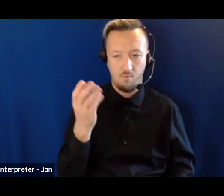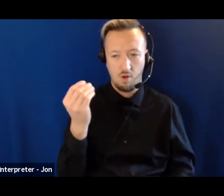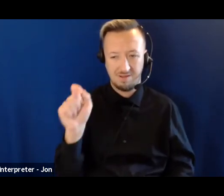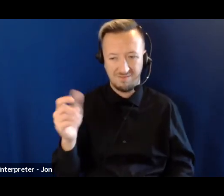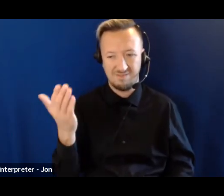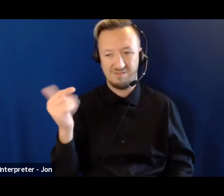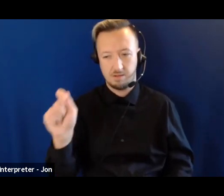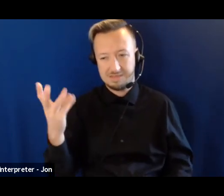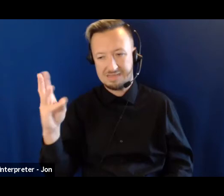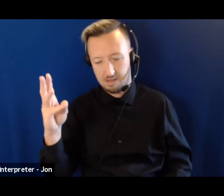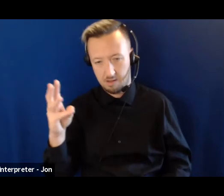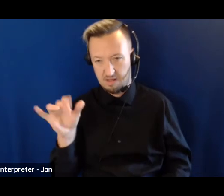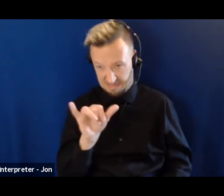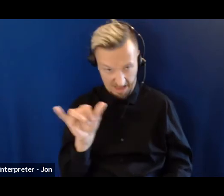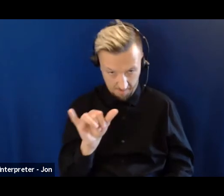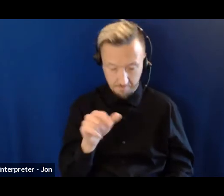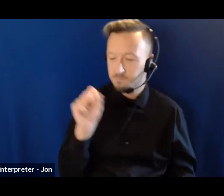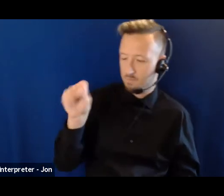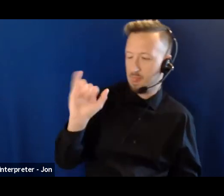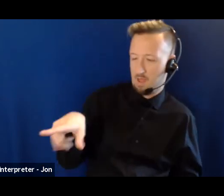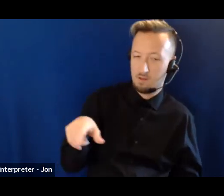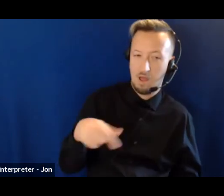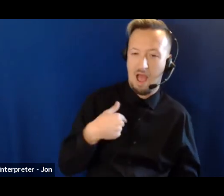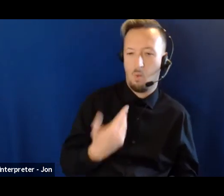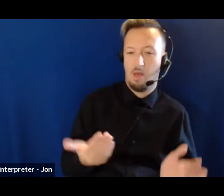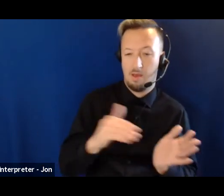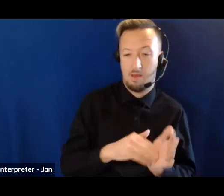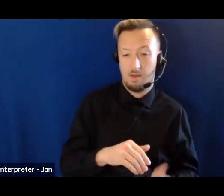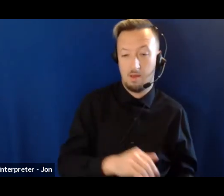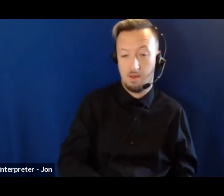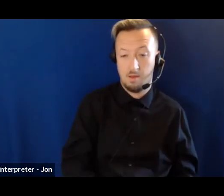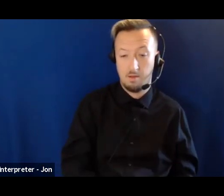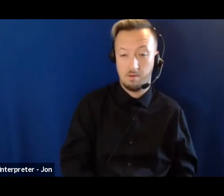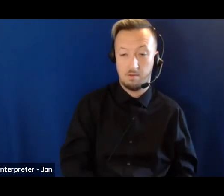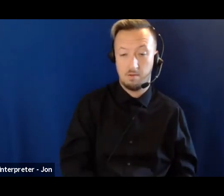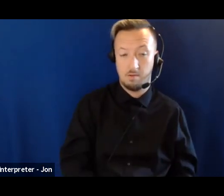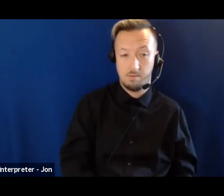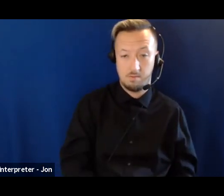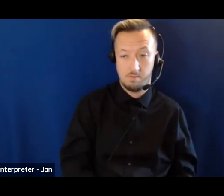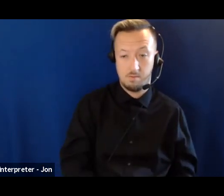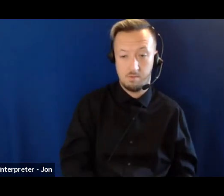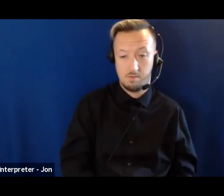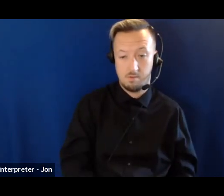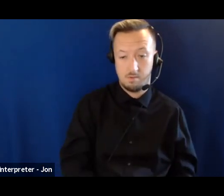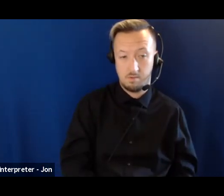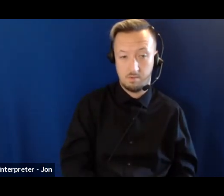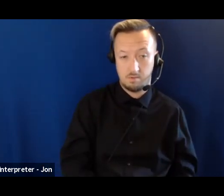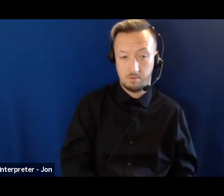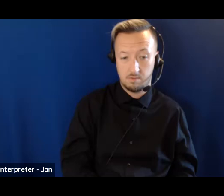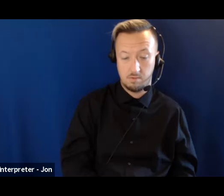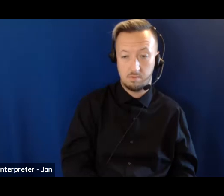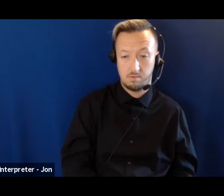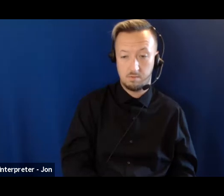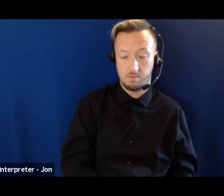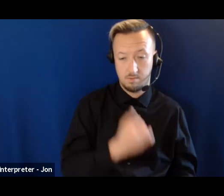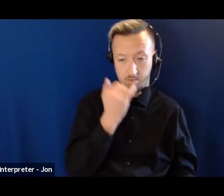Would those be the same? Yeah, those are it. And I'll do it again. That's good. And I know that they're going to have these available, but I'll